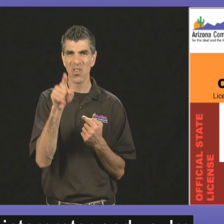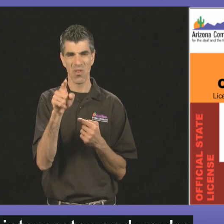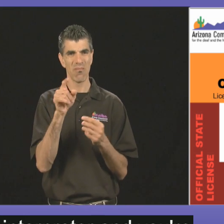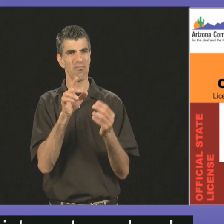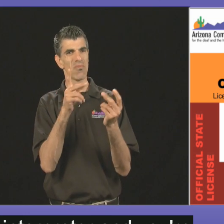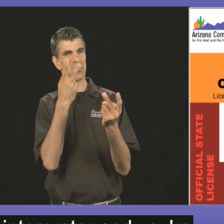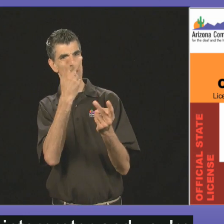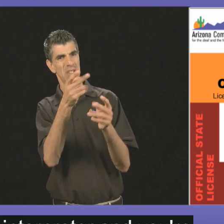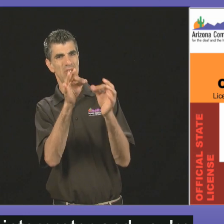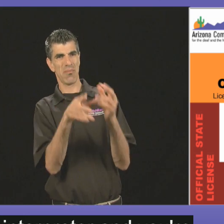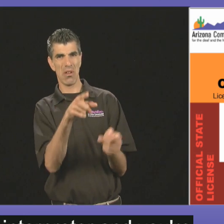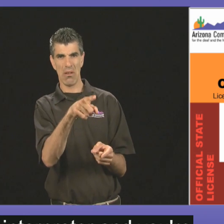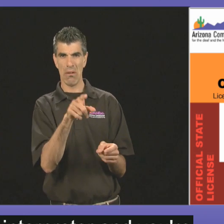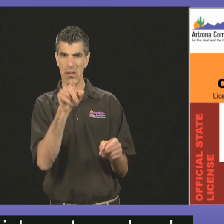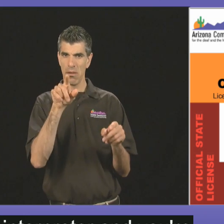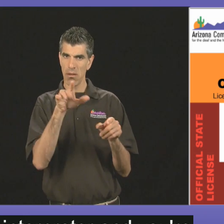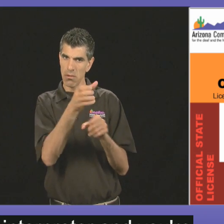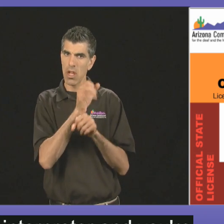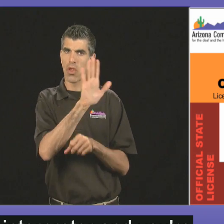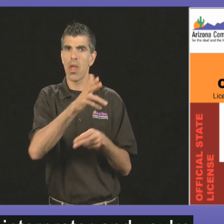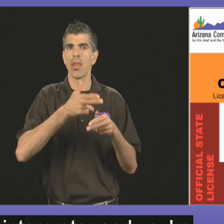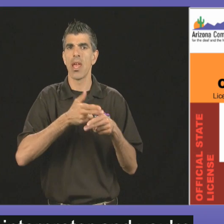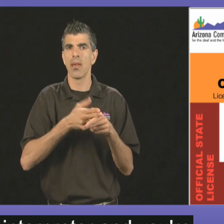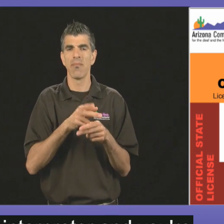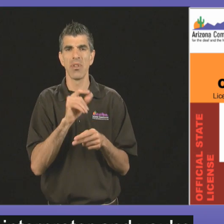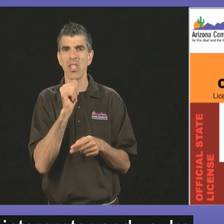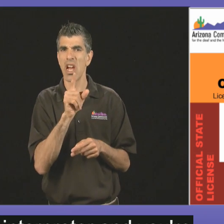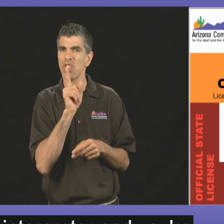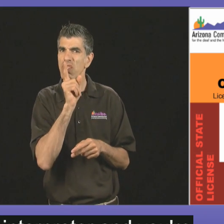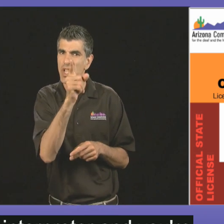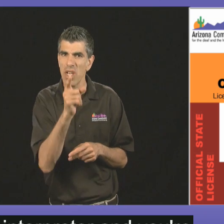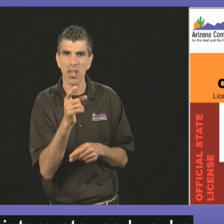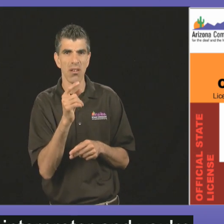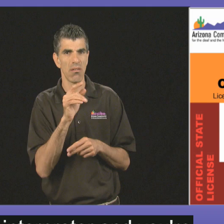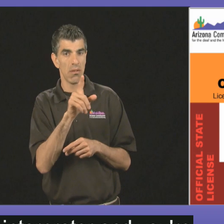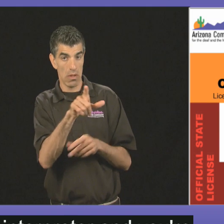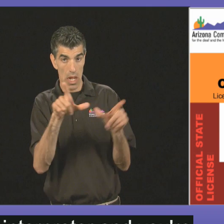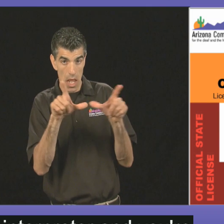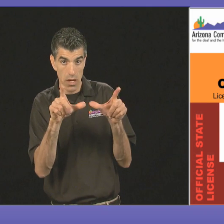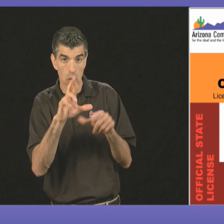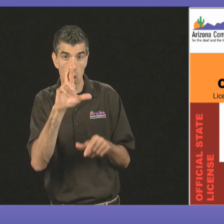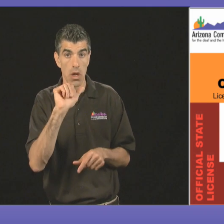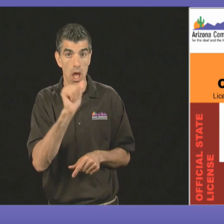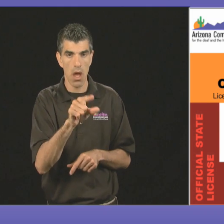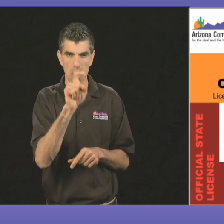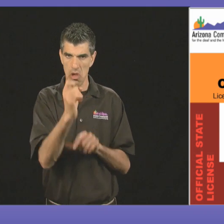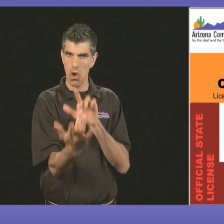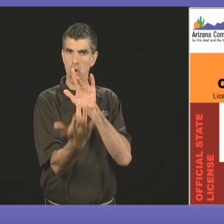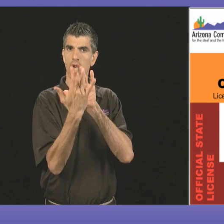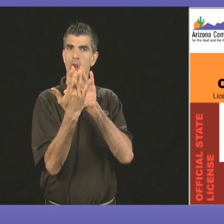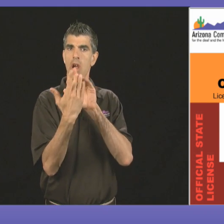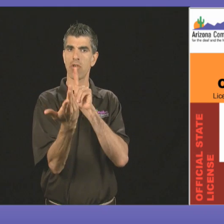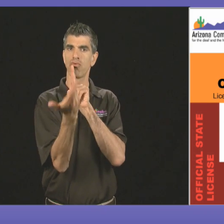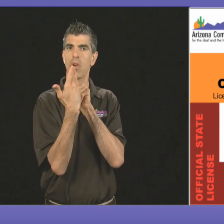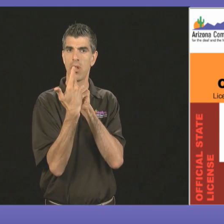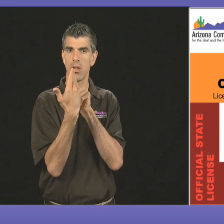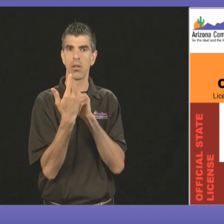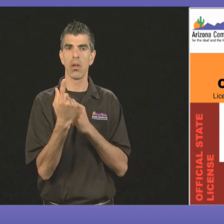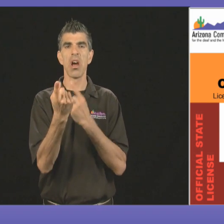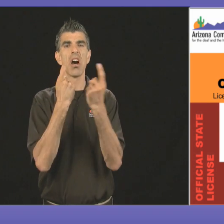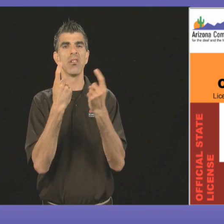If you see an interpreter and you're not sure if they are licensed, you may contact the Commission